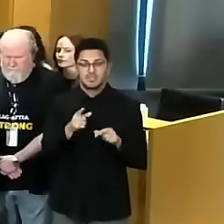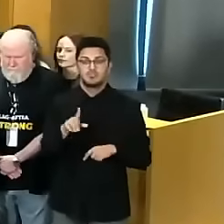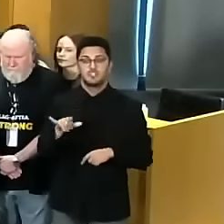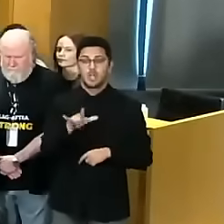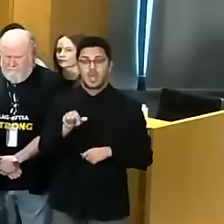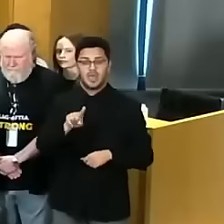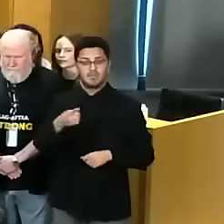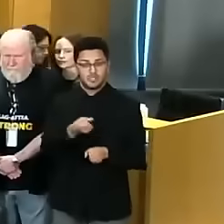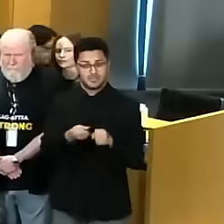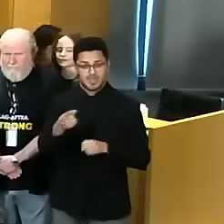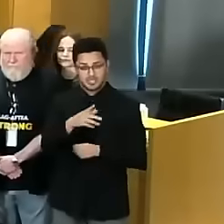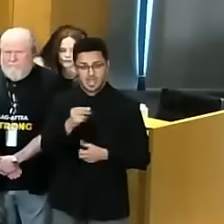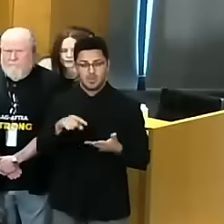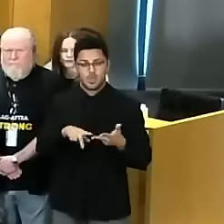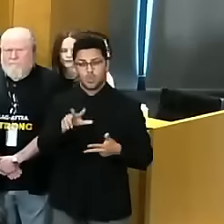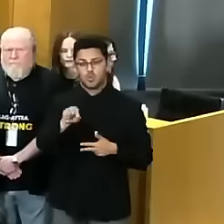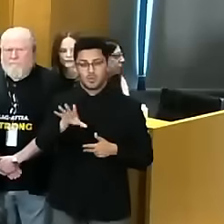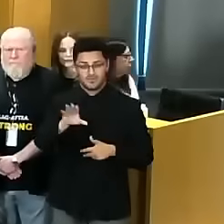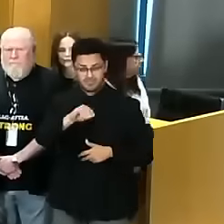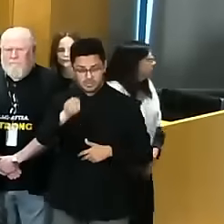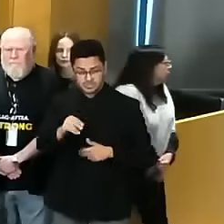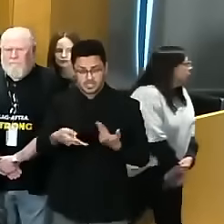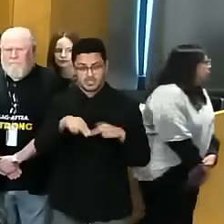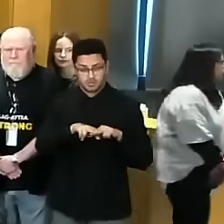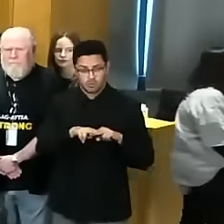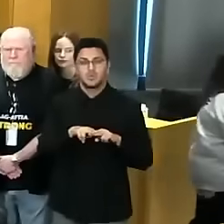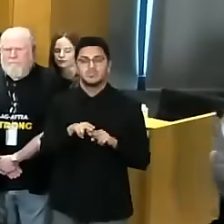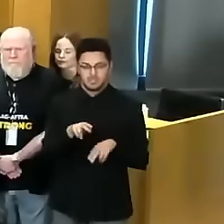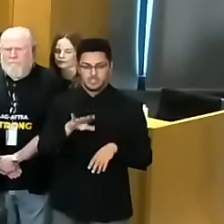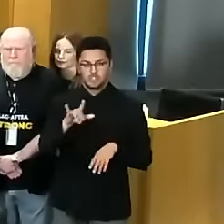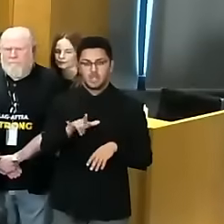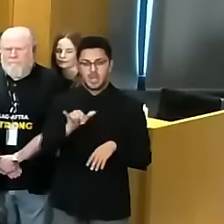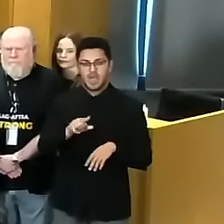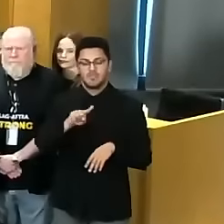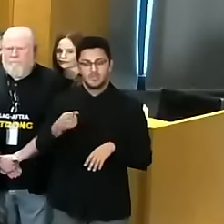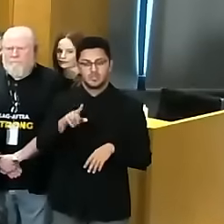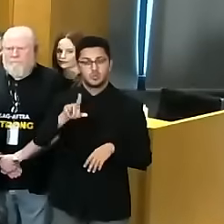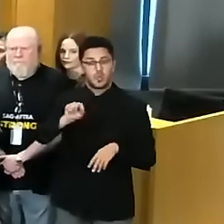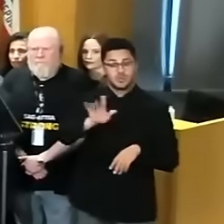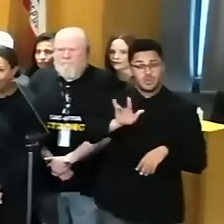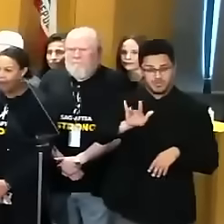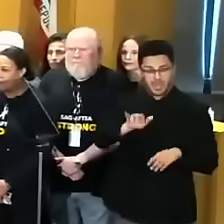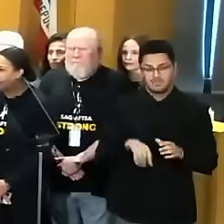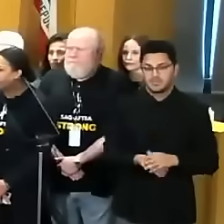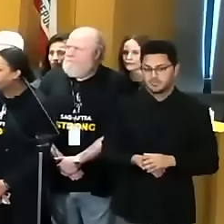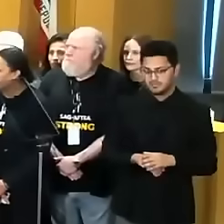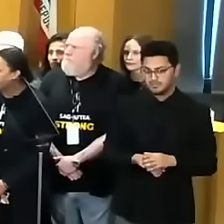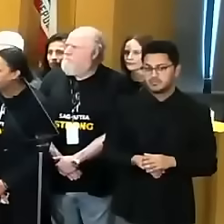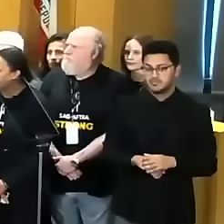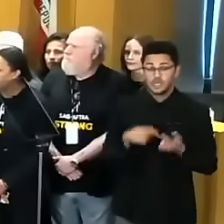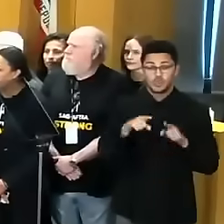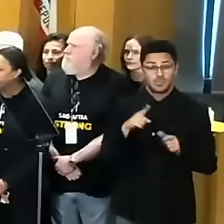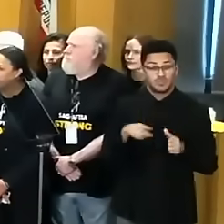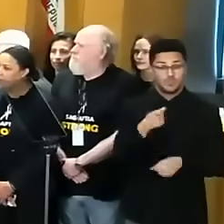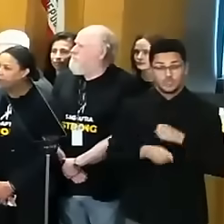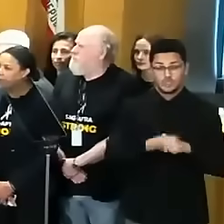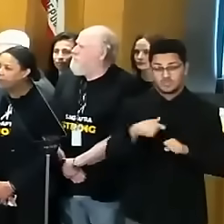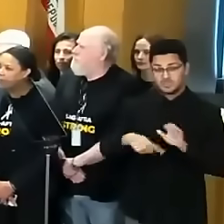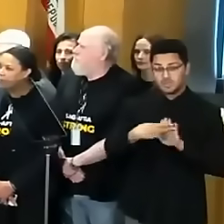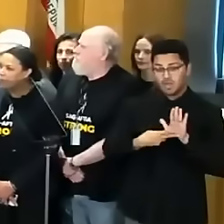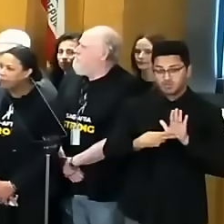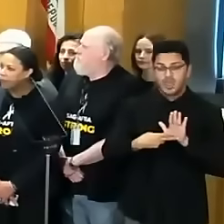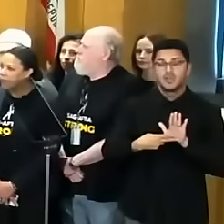year, and another 3.5% effective July 1st of 2025. By the way, during the first year of this